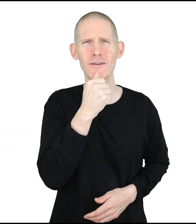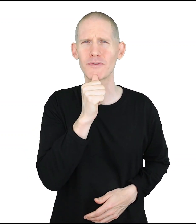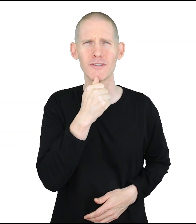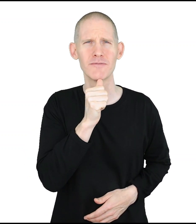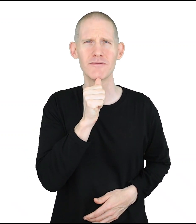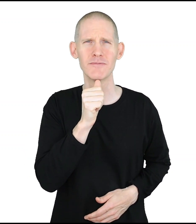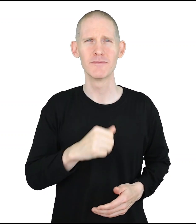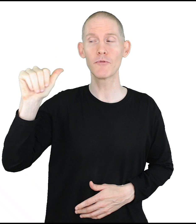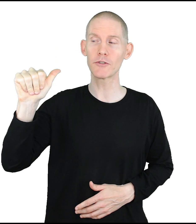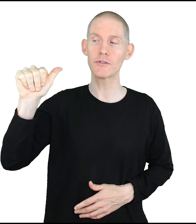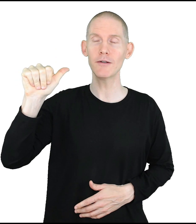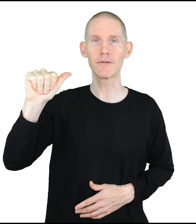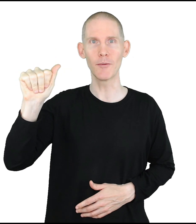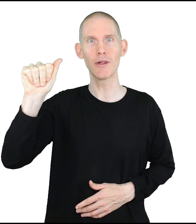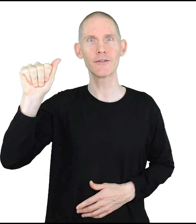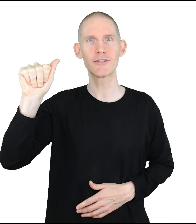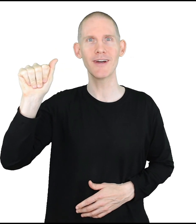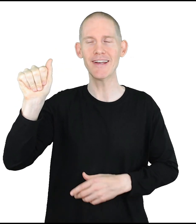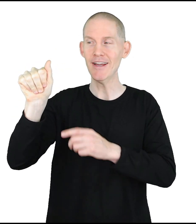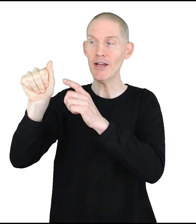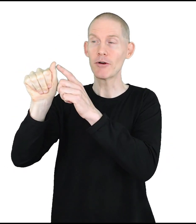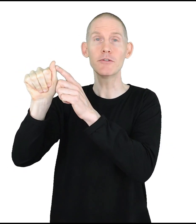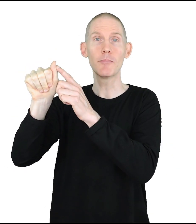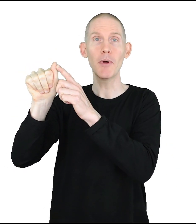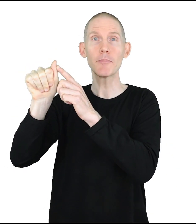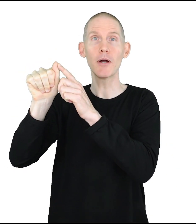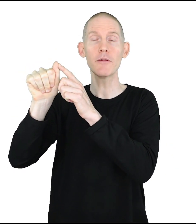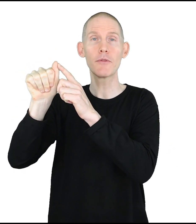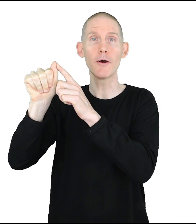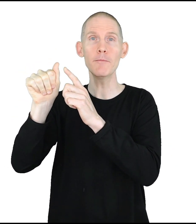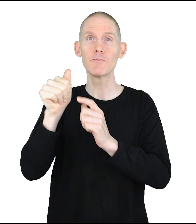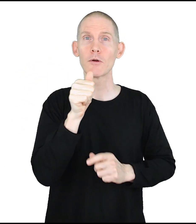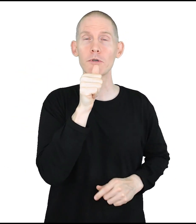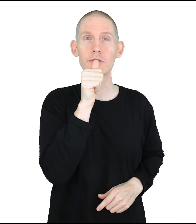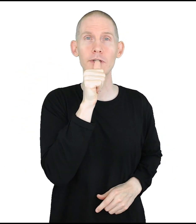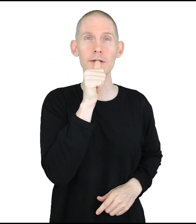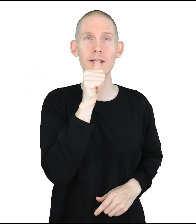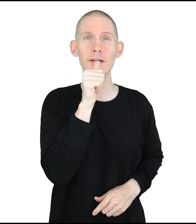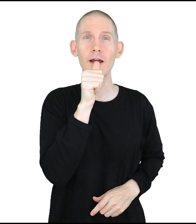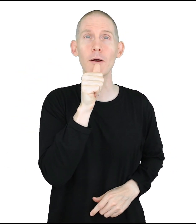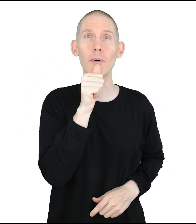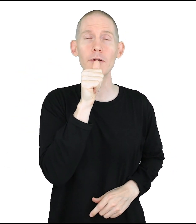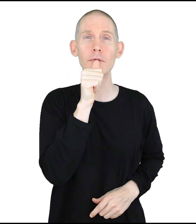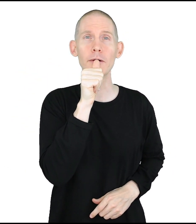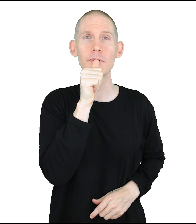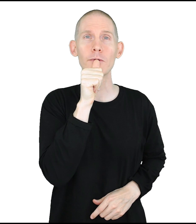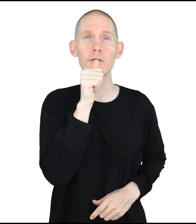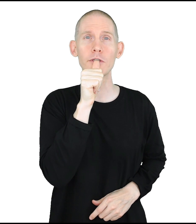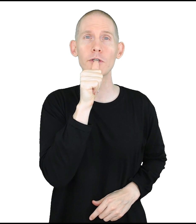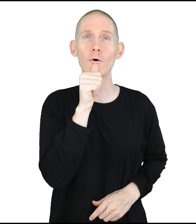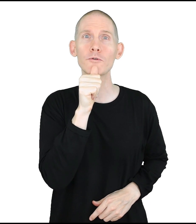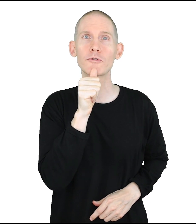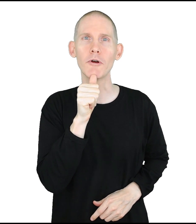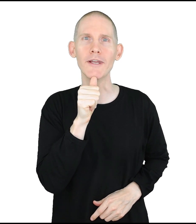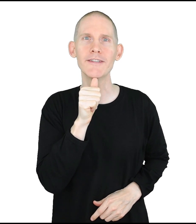suffer. Okay, let's talk about patient. Going to use your dominant hand. I'm right-handed, that's my